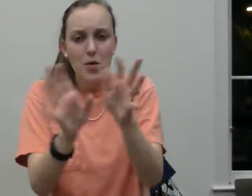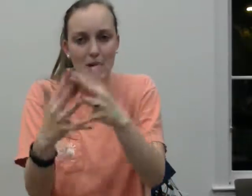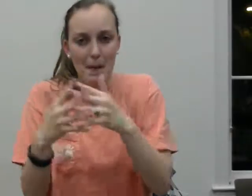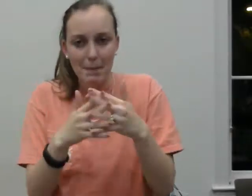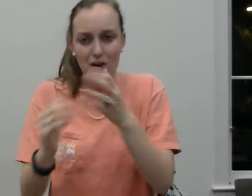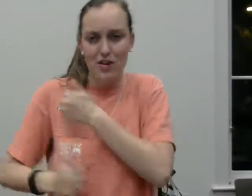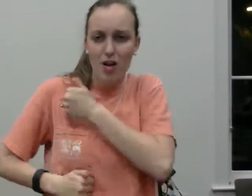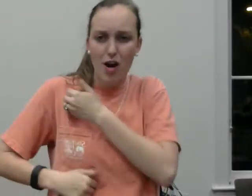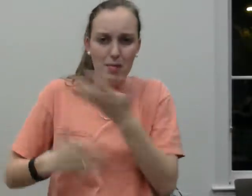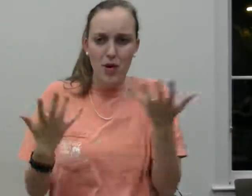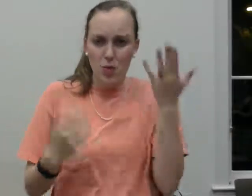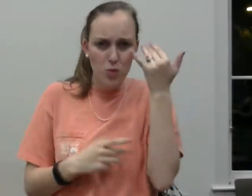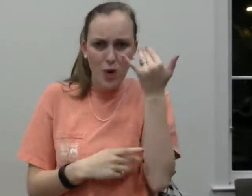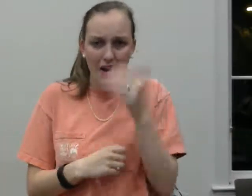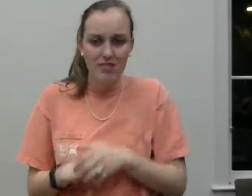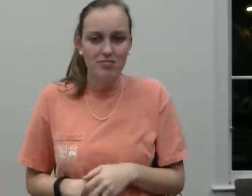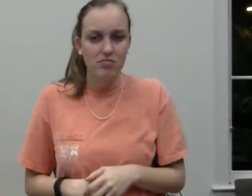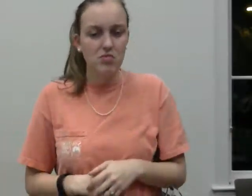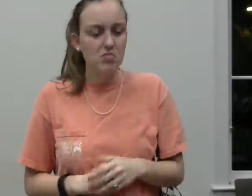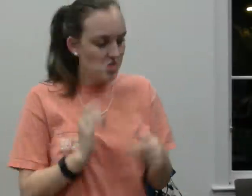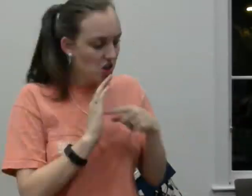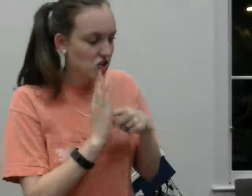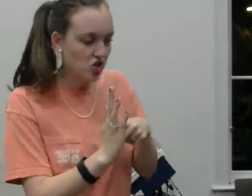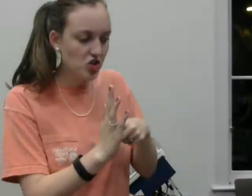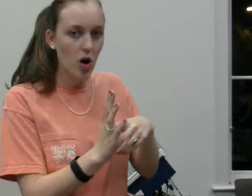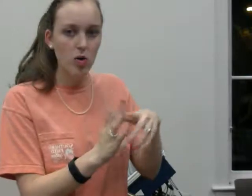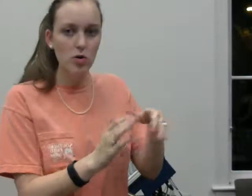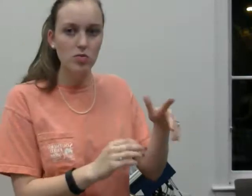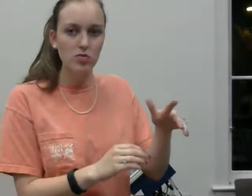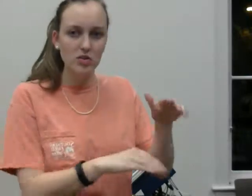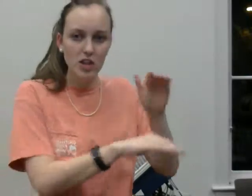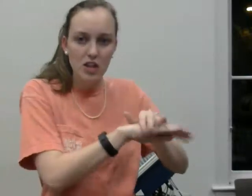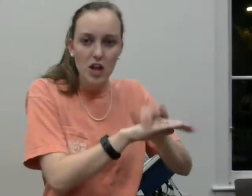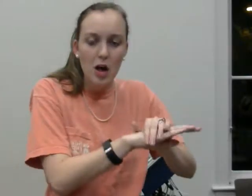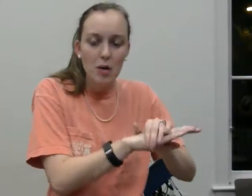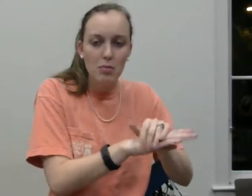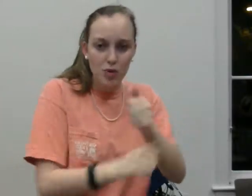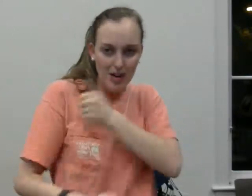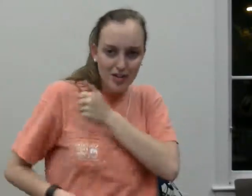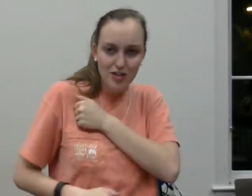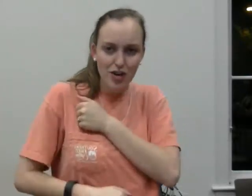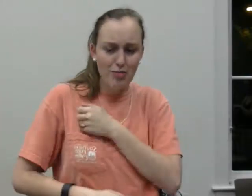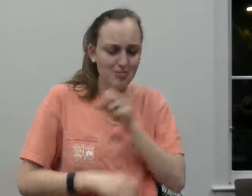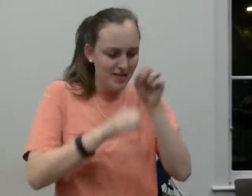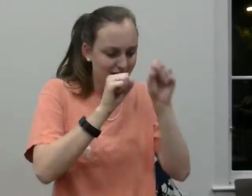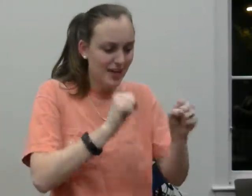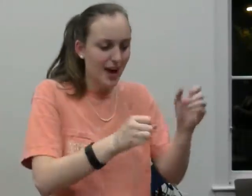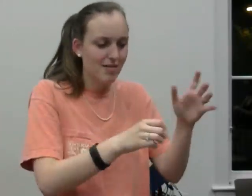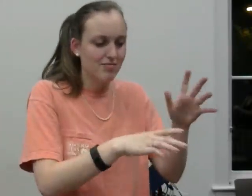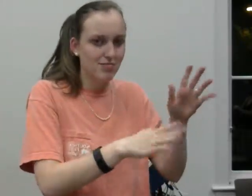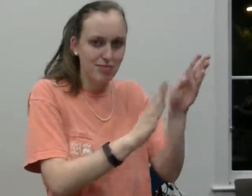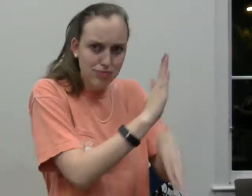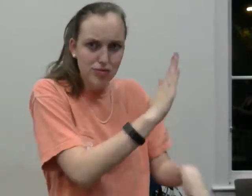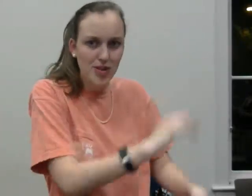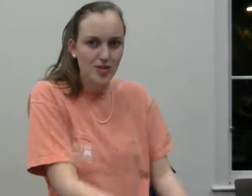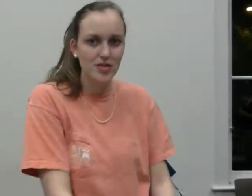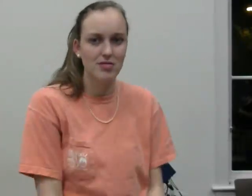proved that the British could be beaten. They hadn't had any real, clear, decisive victories over the British until Trenton and Princeton. And following